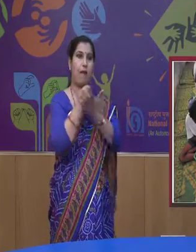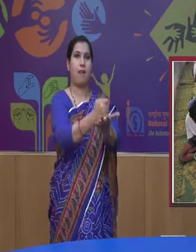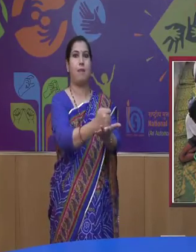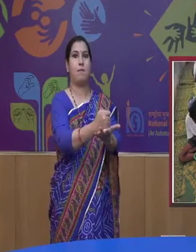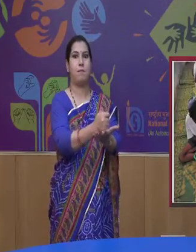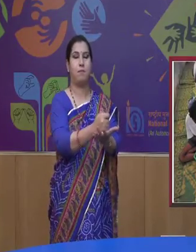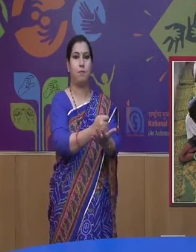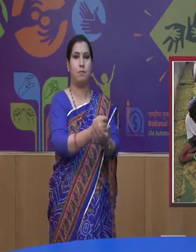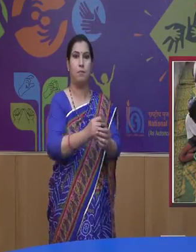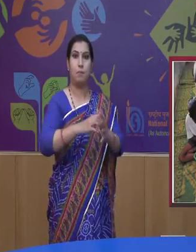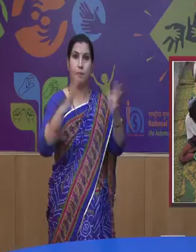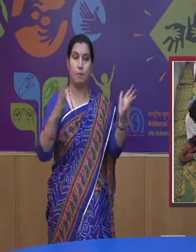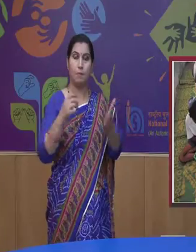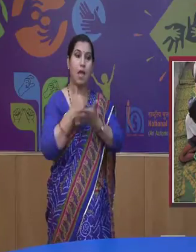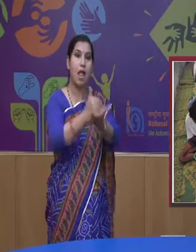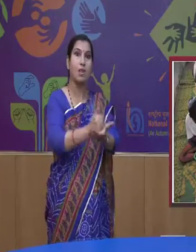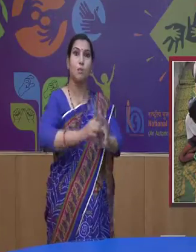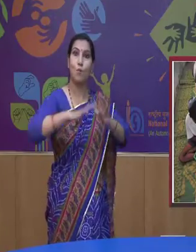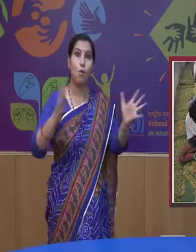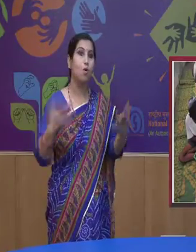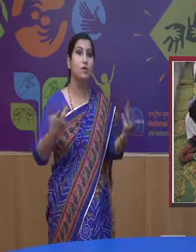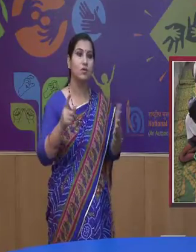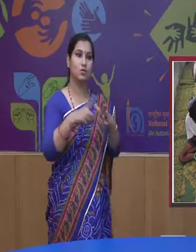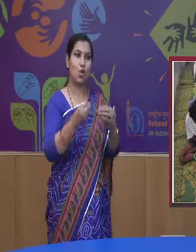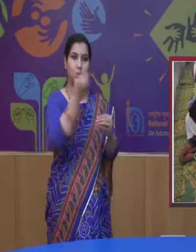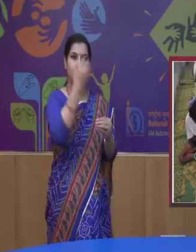helps him or her in getting that.